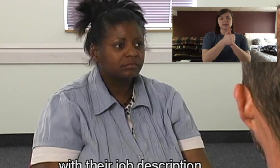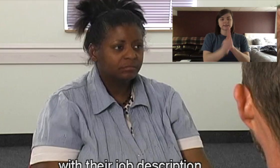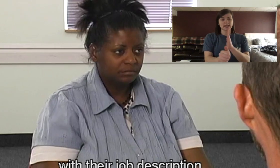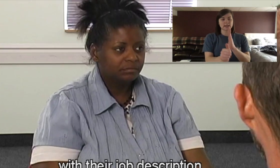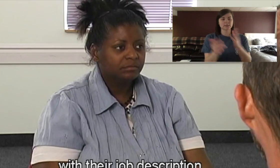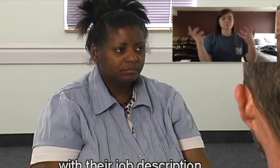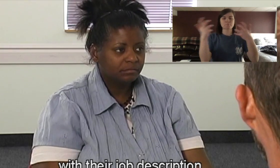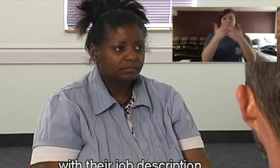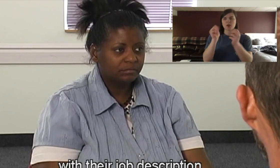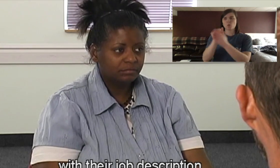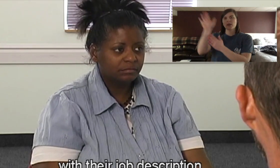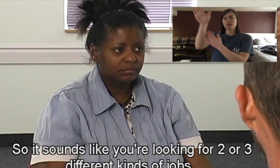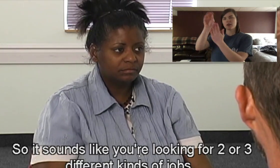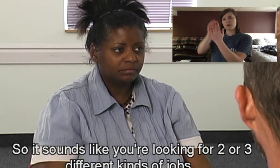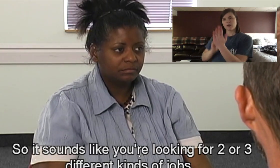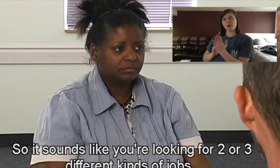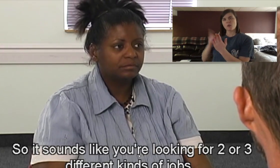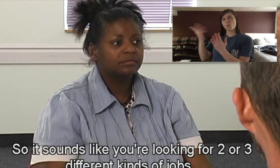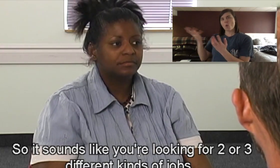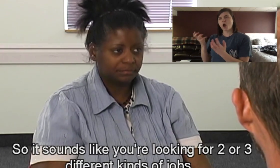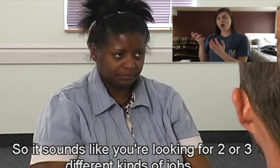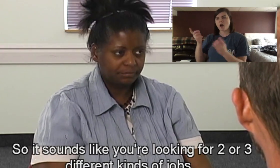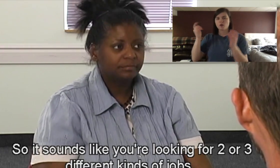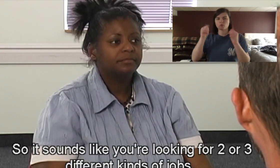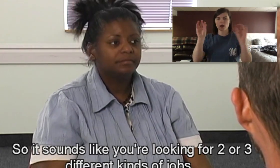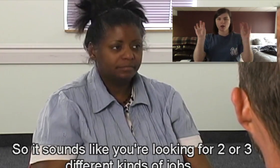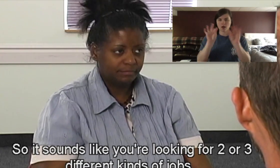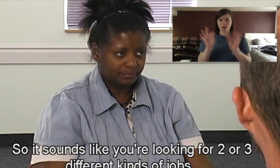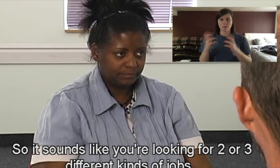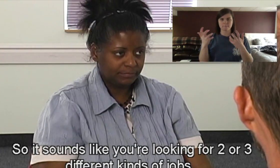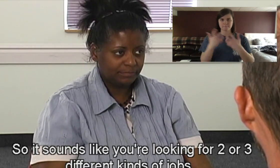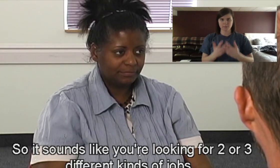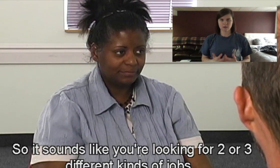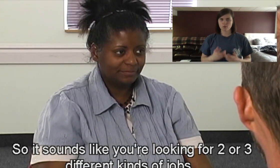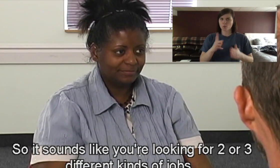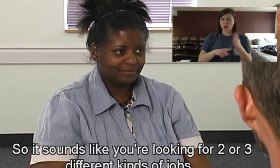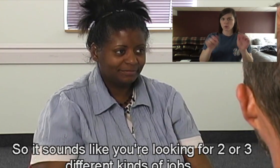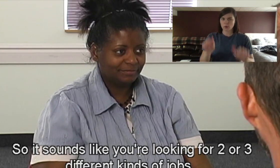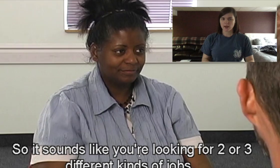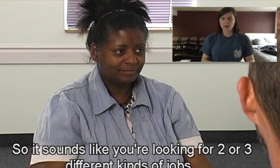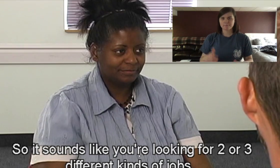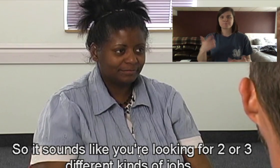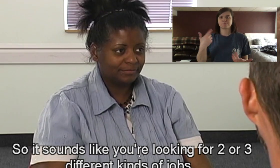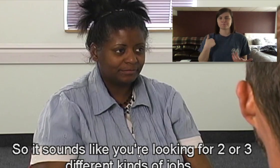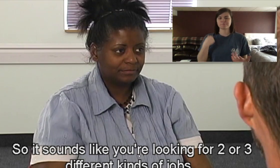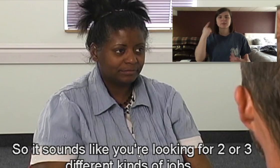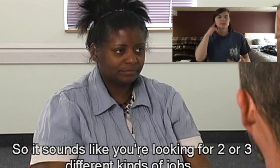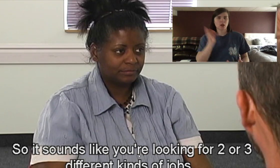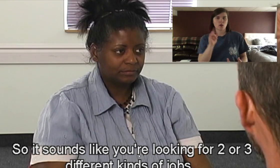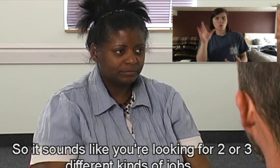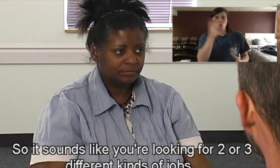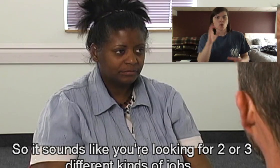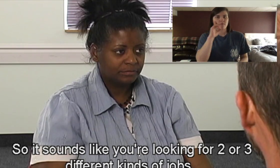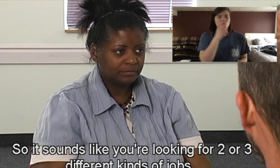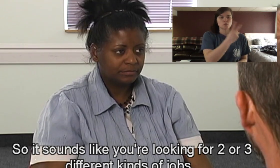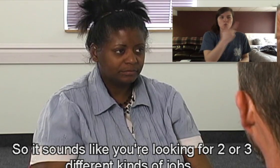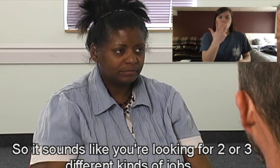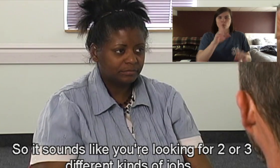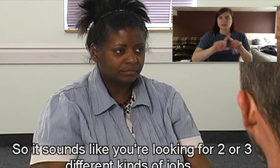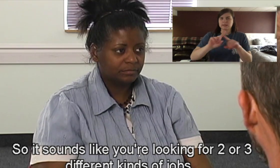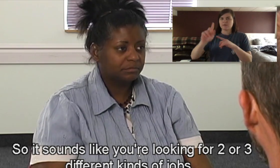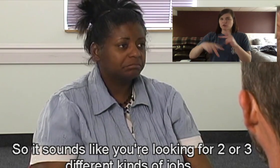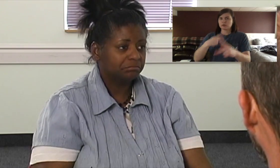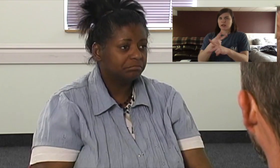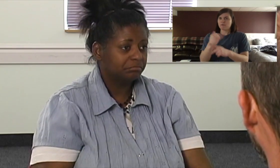skills with their job description. So, it sounds like you're looking for 2 or 3 different types